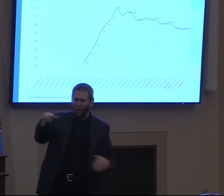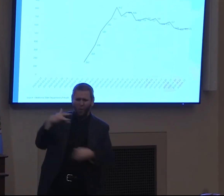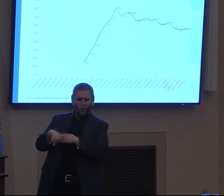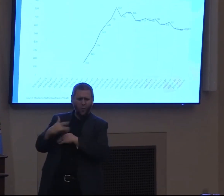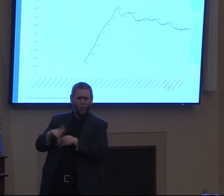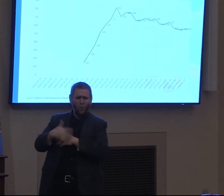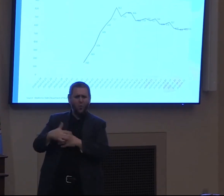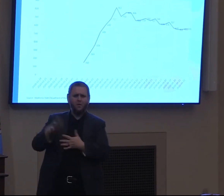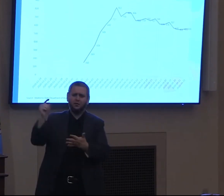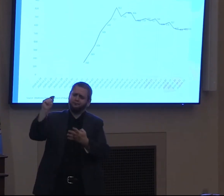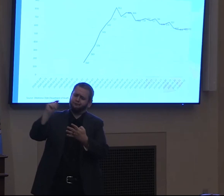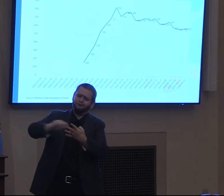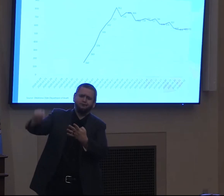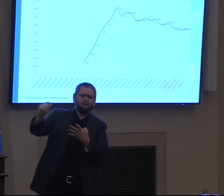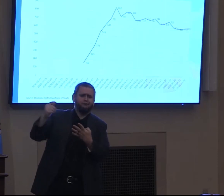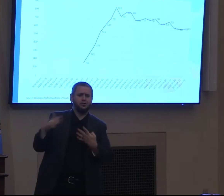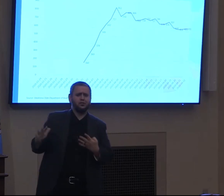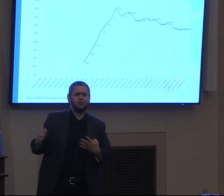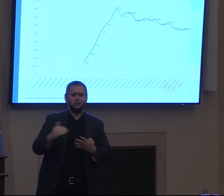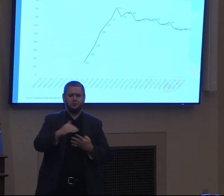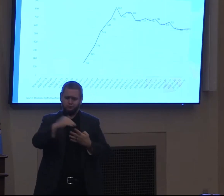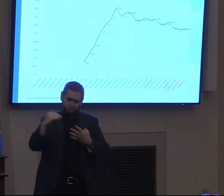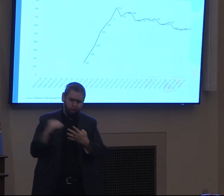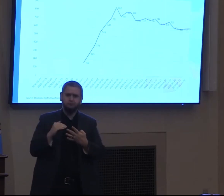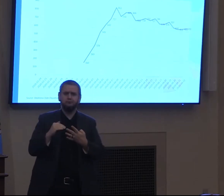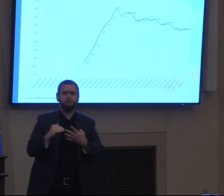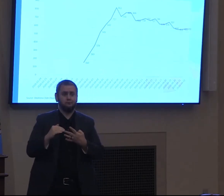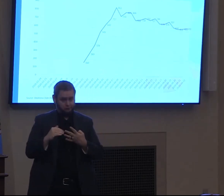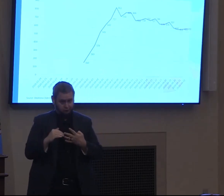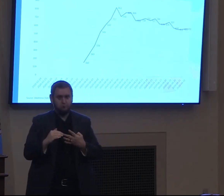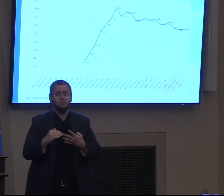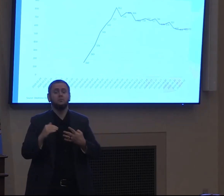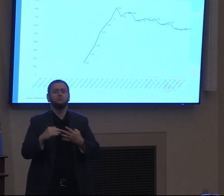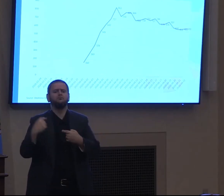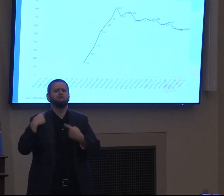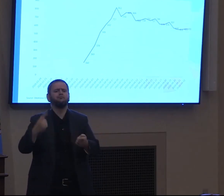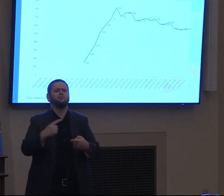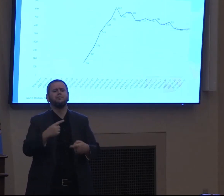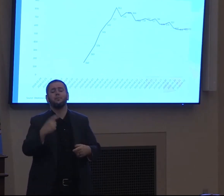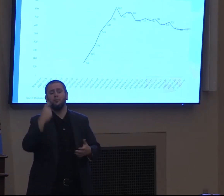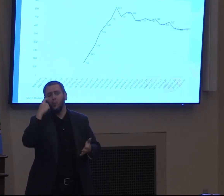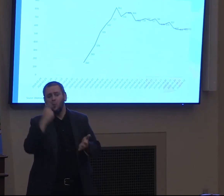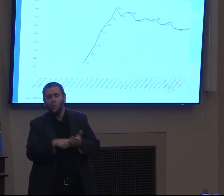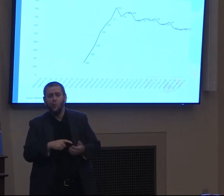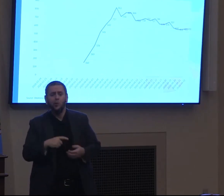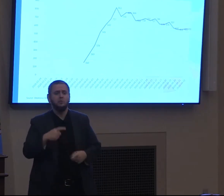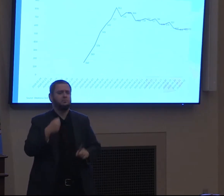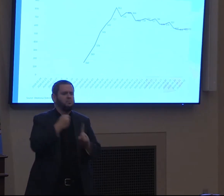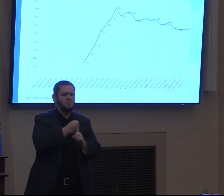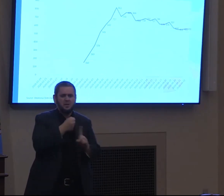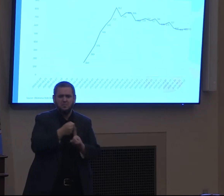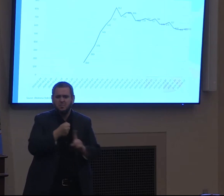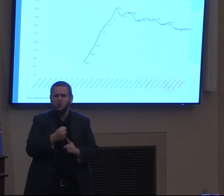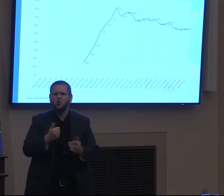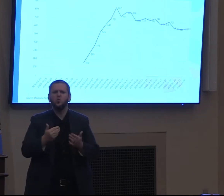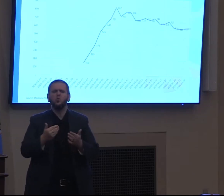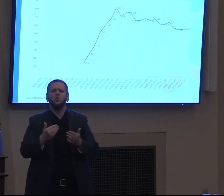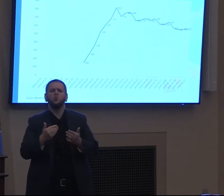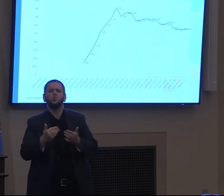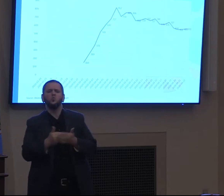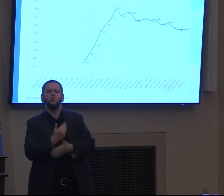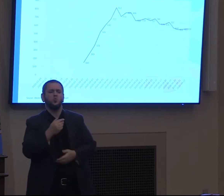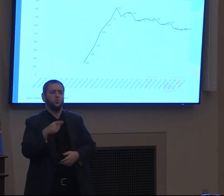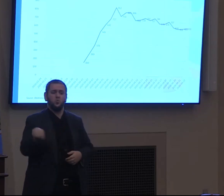of documented cases, and our new cases are continuing to decline. Daily reporting